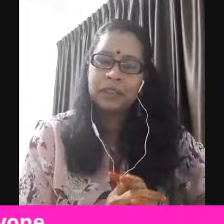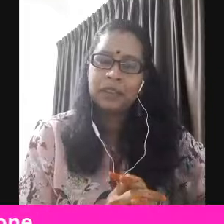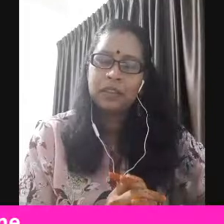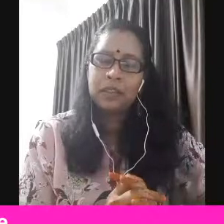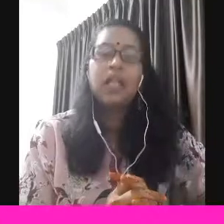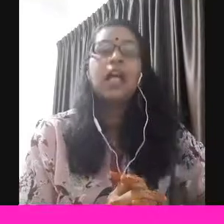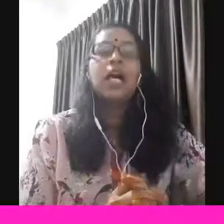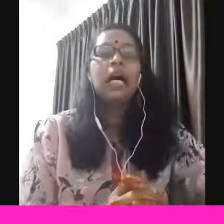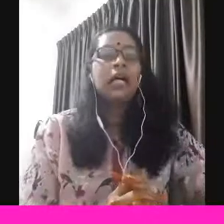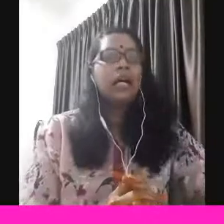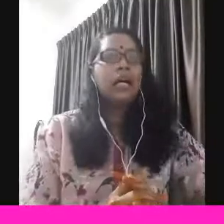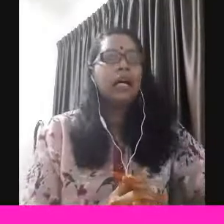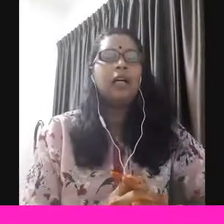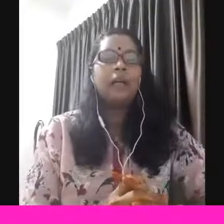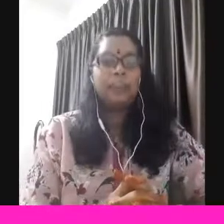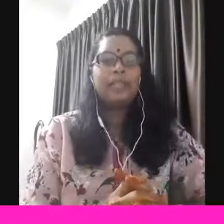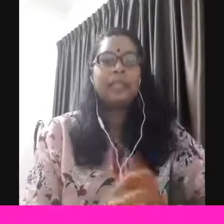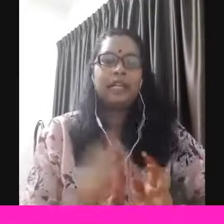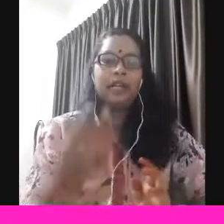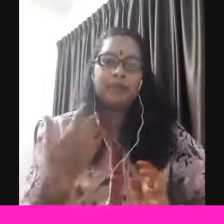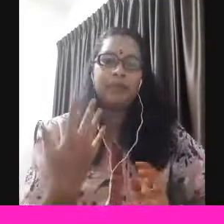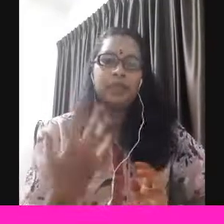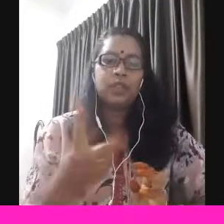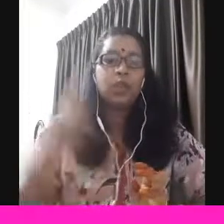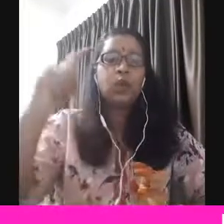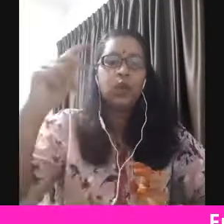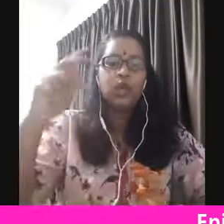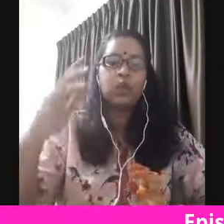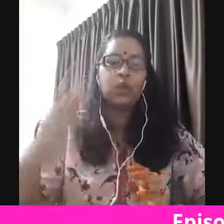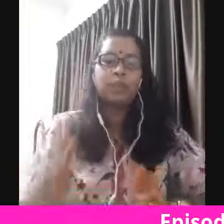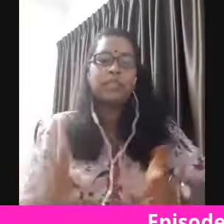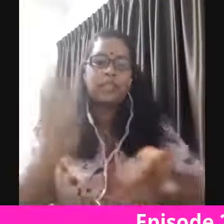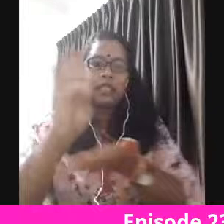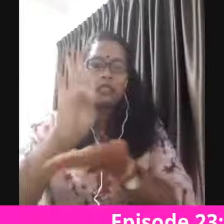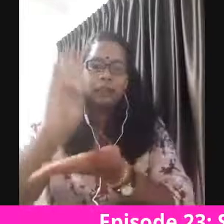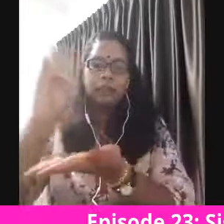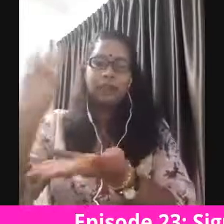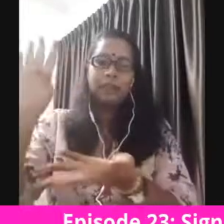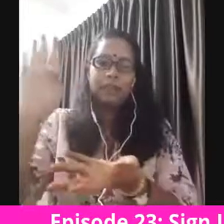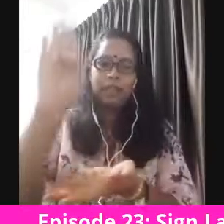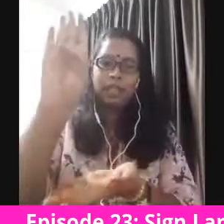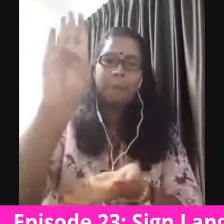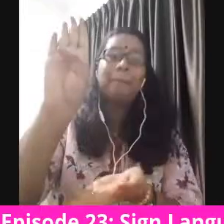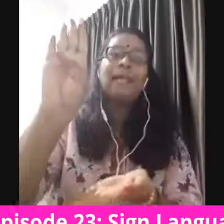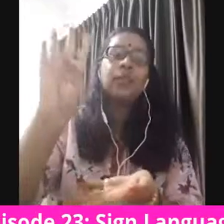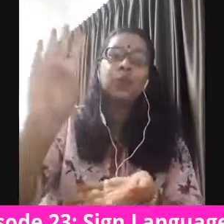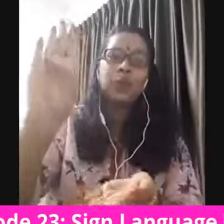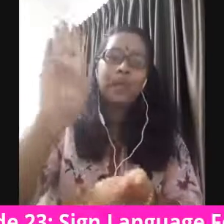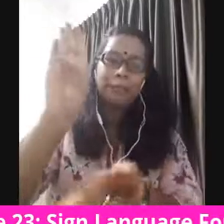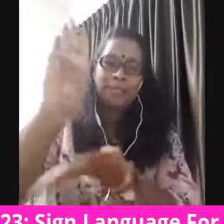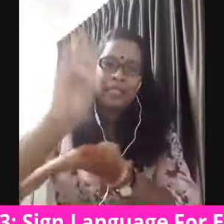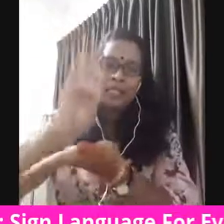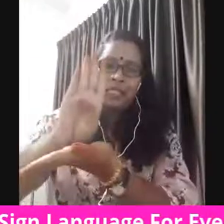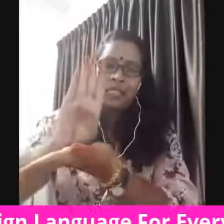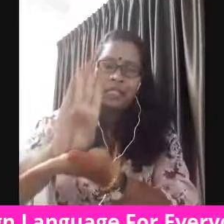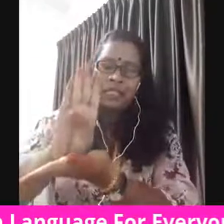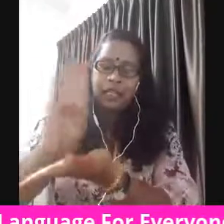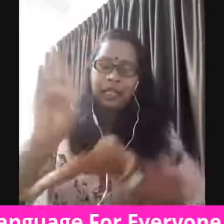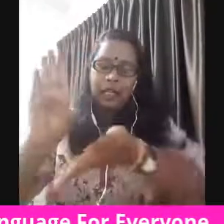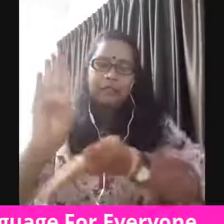or something like that? How we can address it? Uh, Basically, we will use tolong. Tolong means must put bantu.